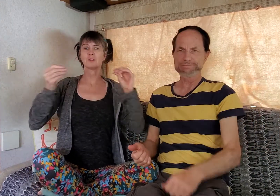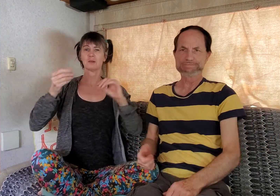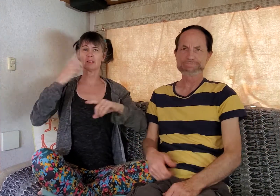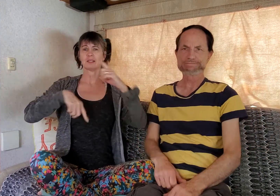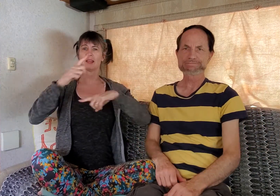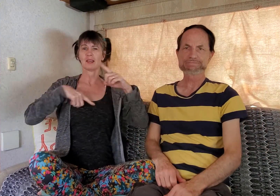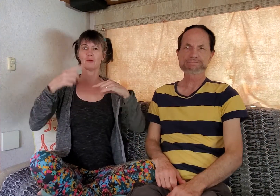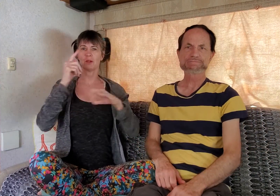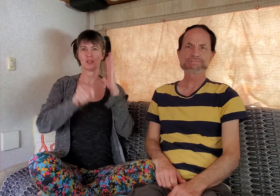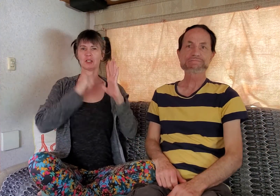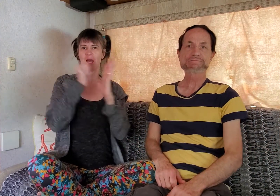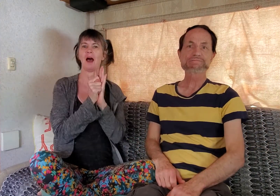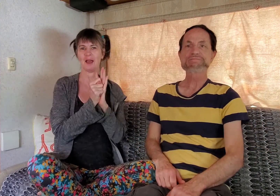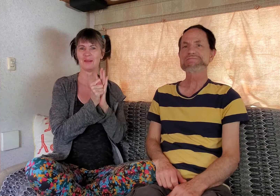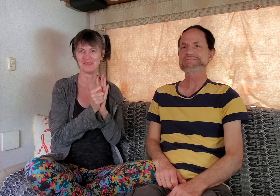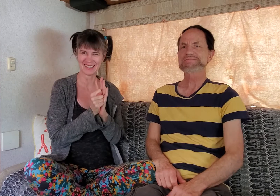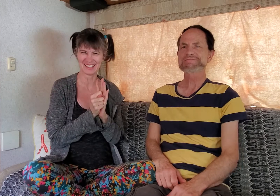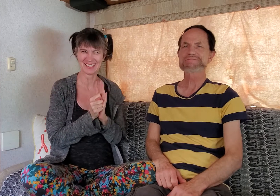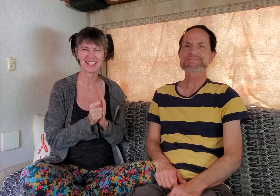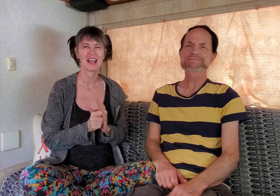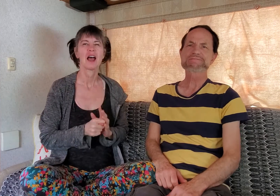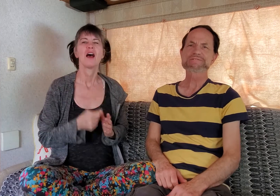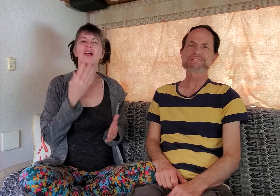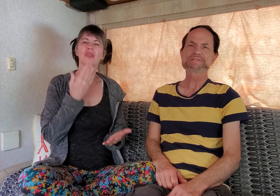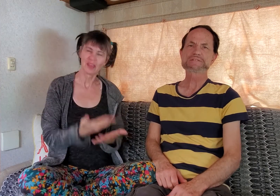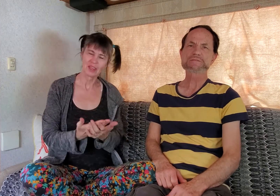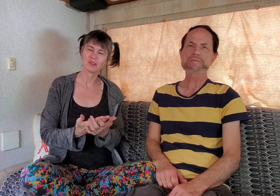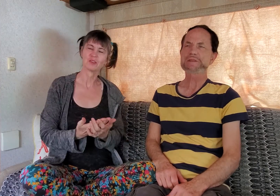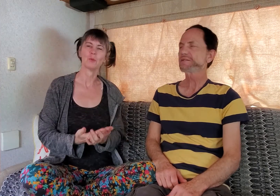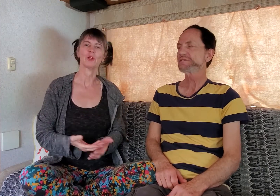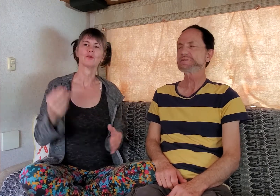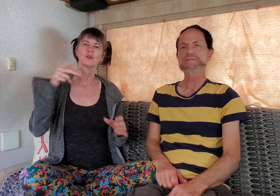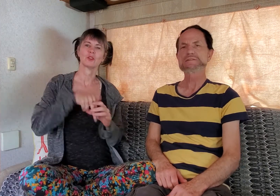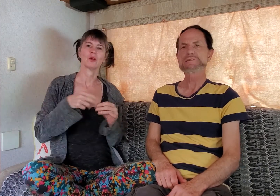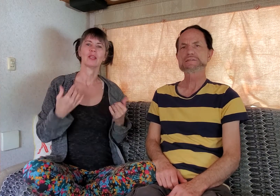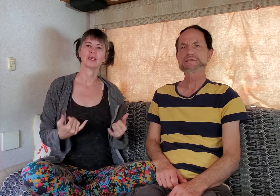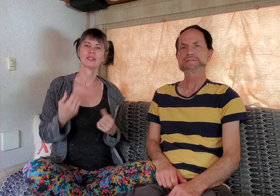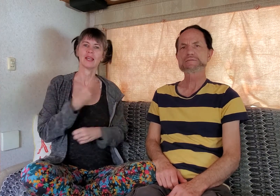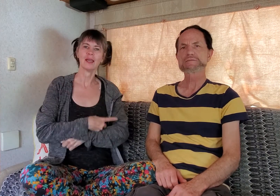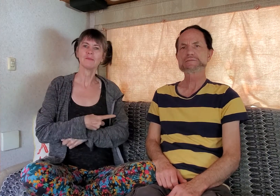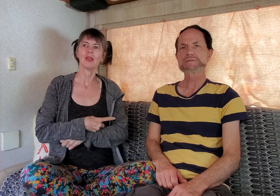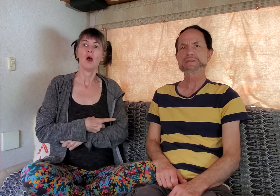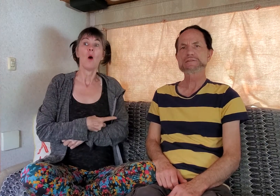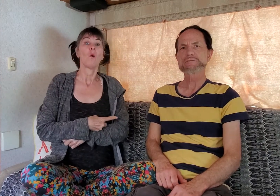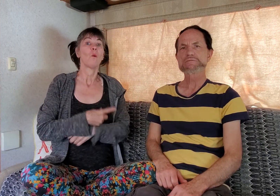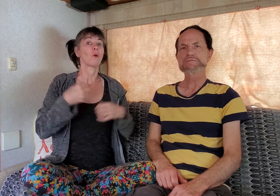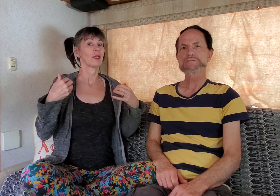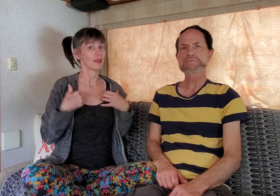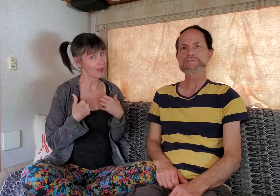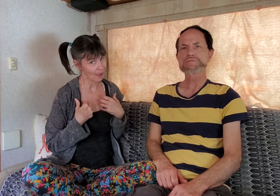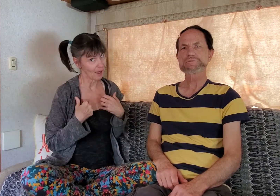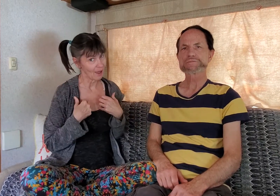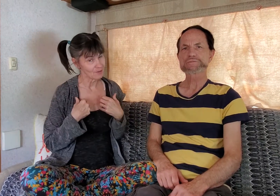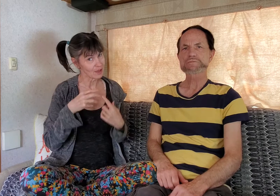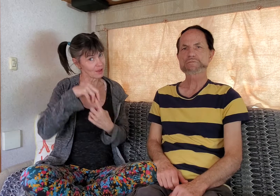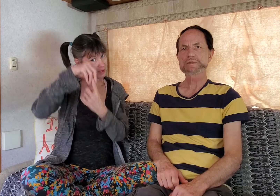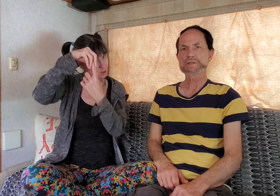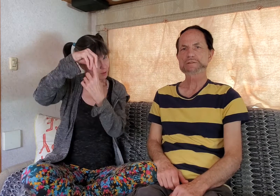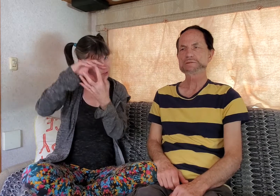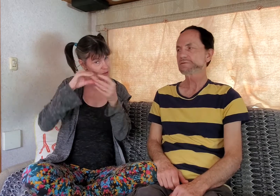Story Sign Language time! Thank you so much for joining us today. We have a special